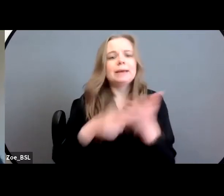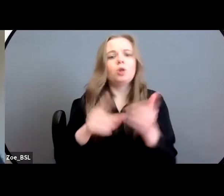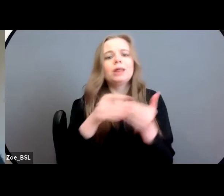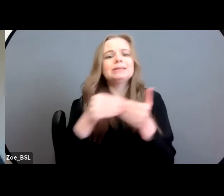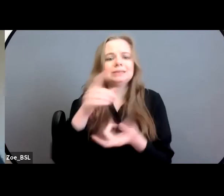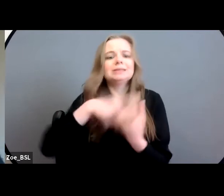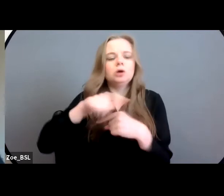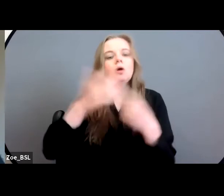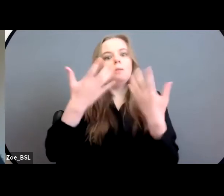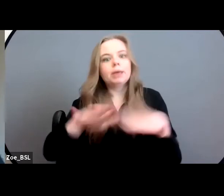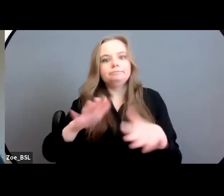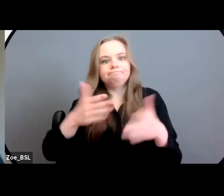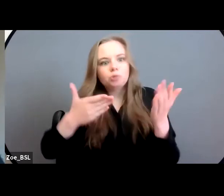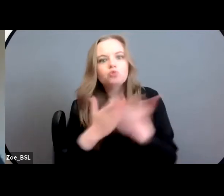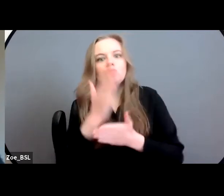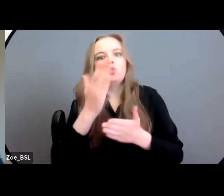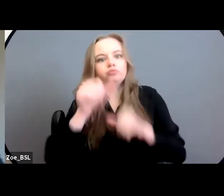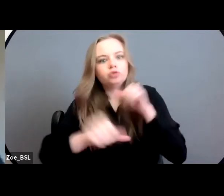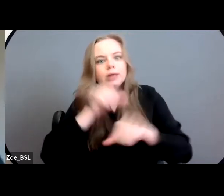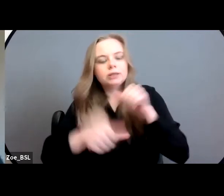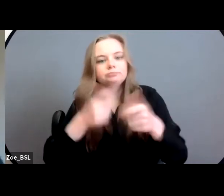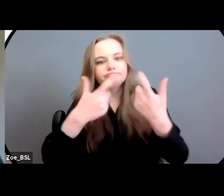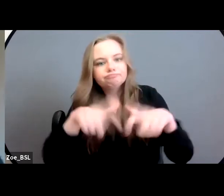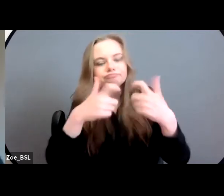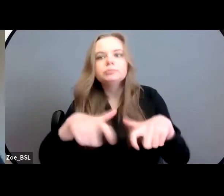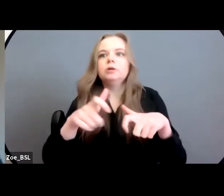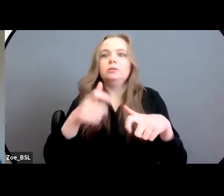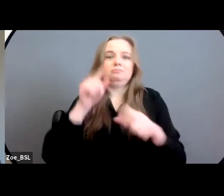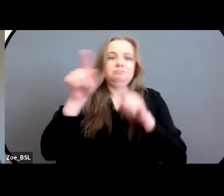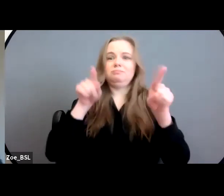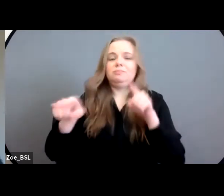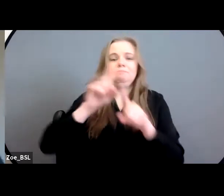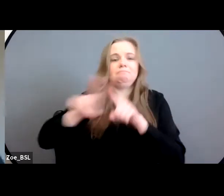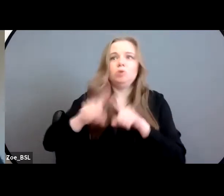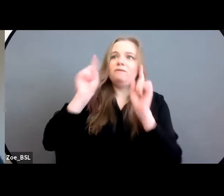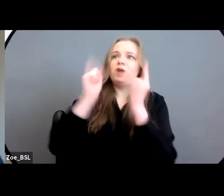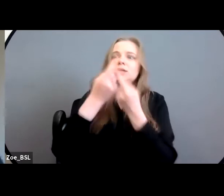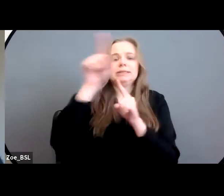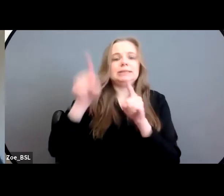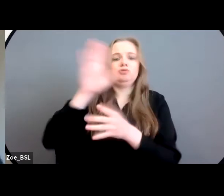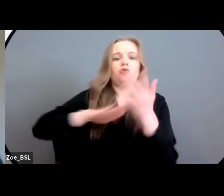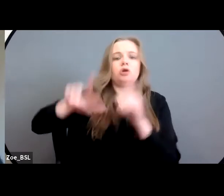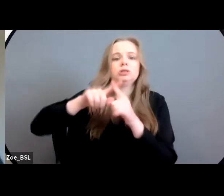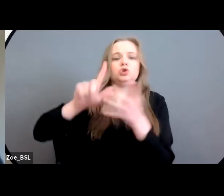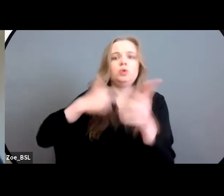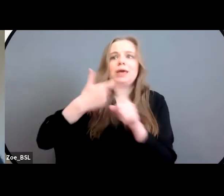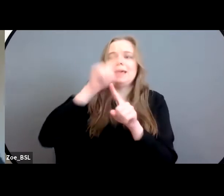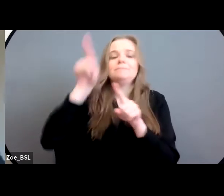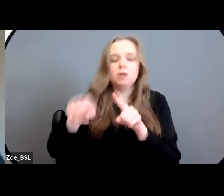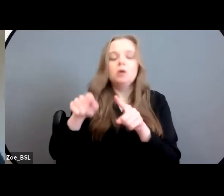process and are studying at universities right across the country, or have now graduated and moving on to their careers and into the